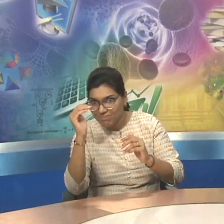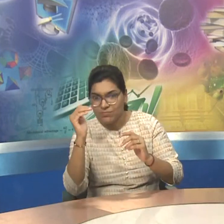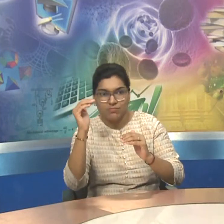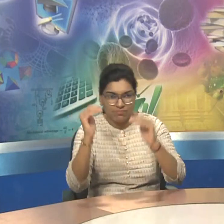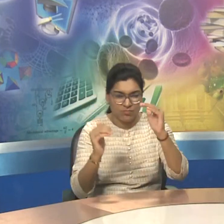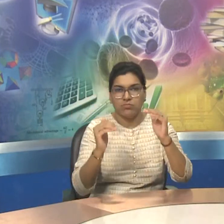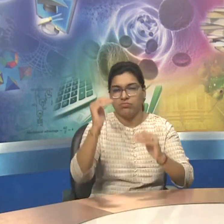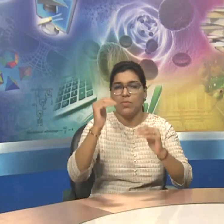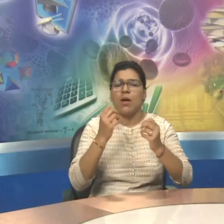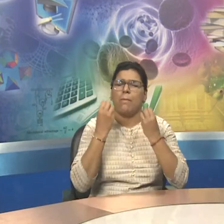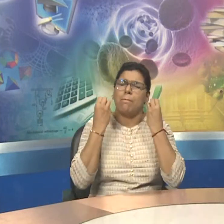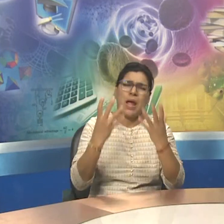The church